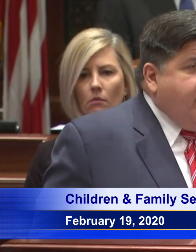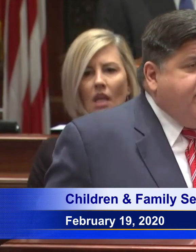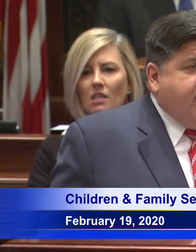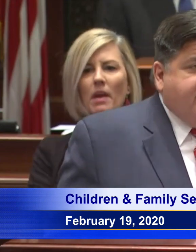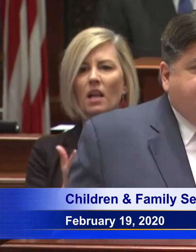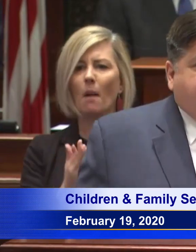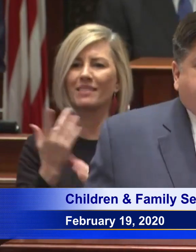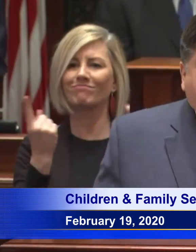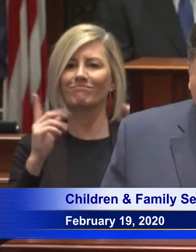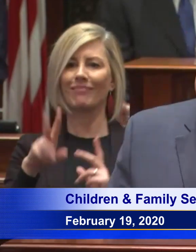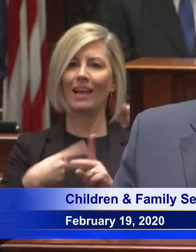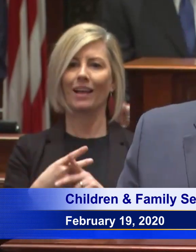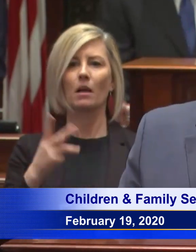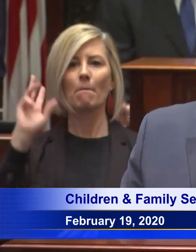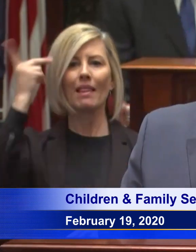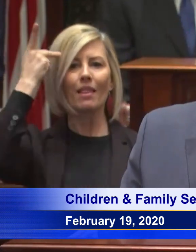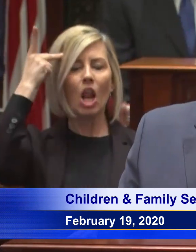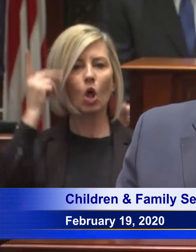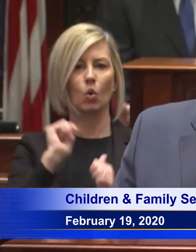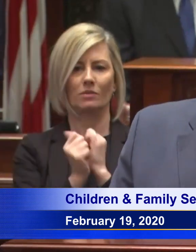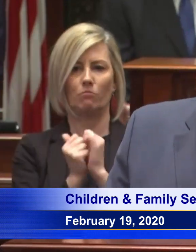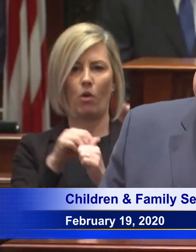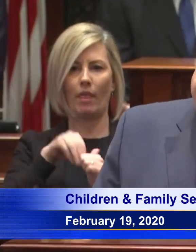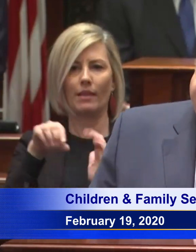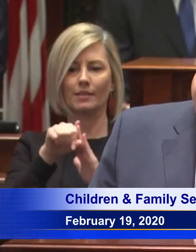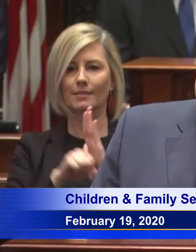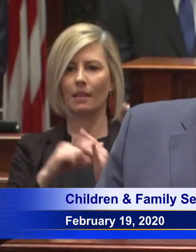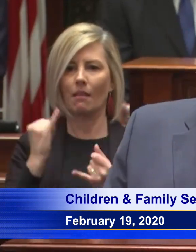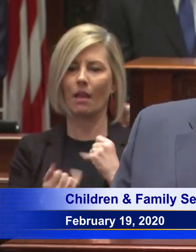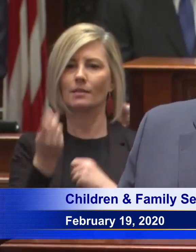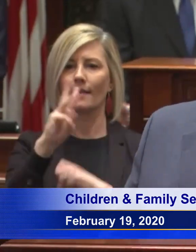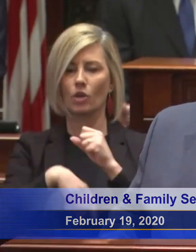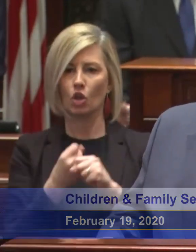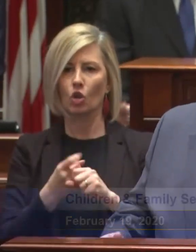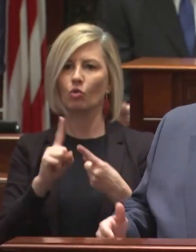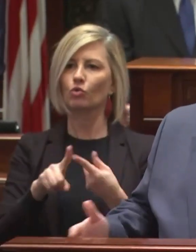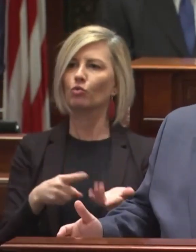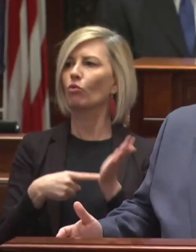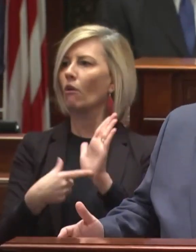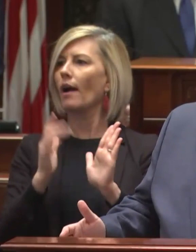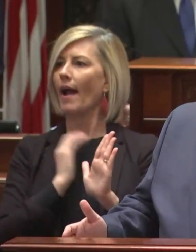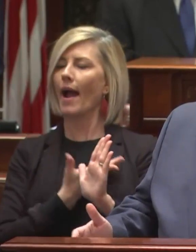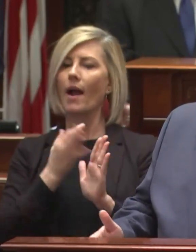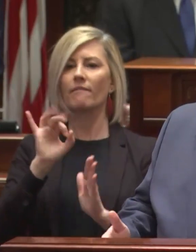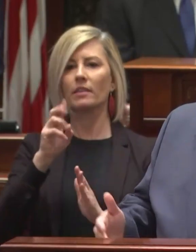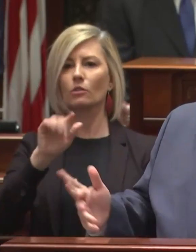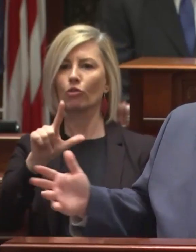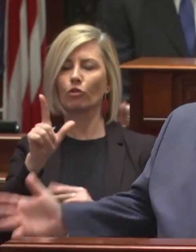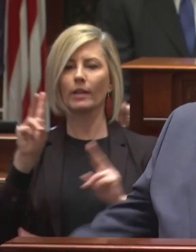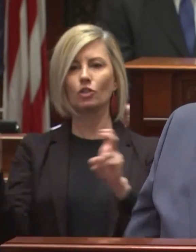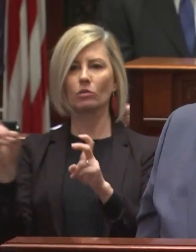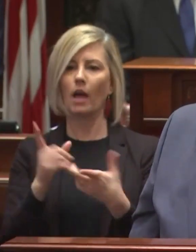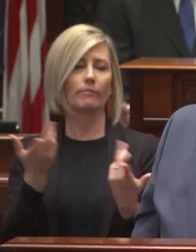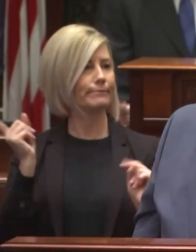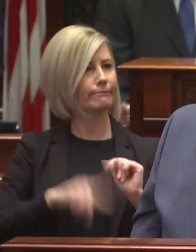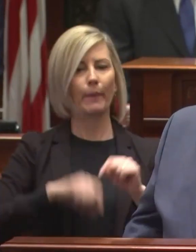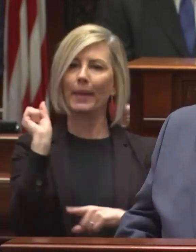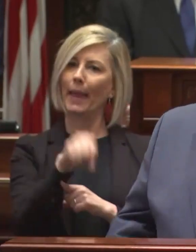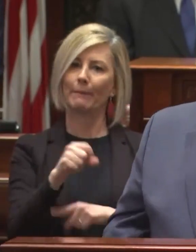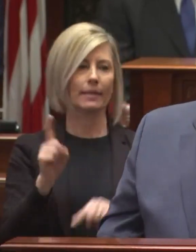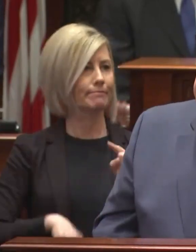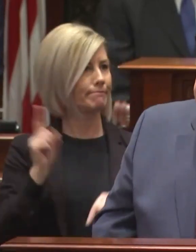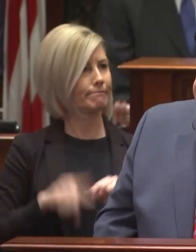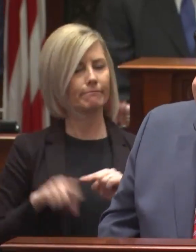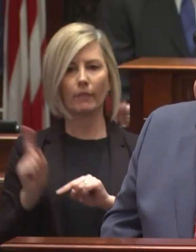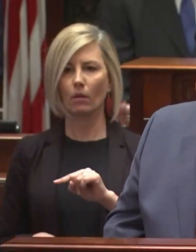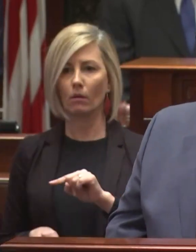It's become something of a political sport in this state over the last several years to present our fiscal issues as insurmountable. I'm